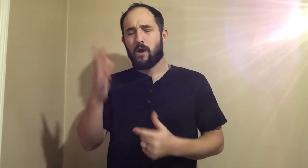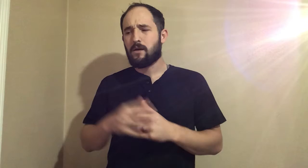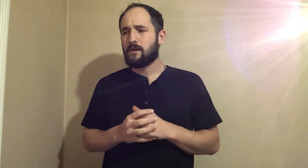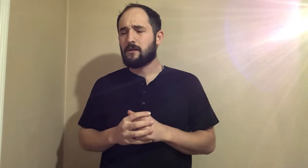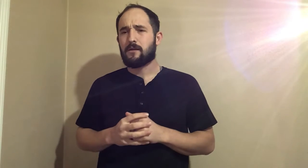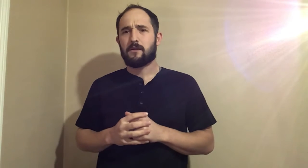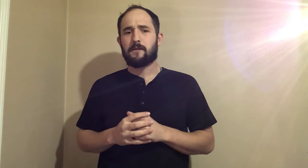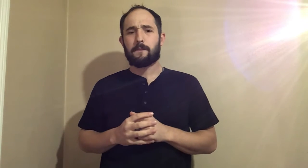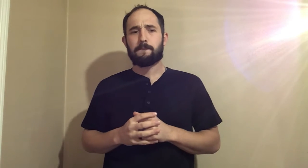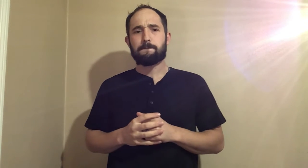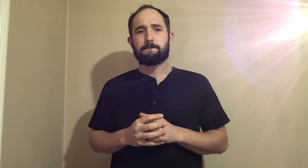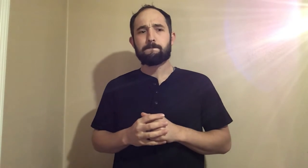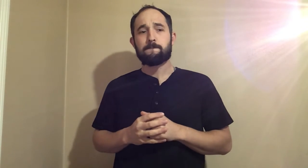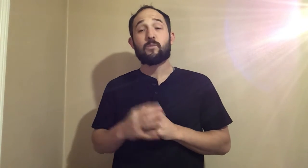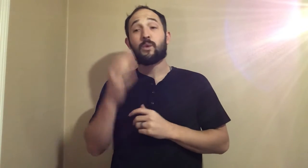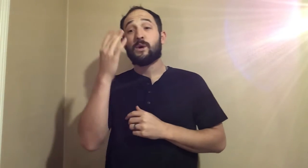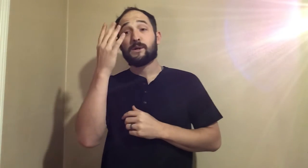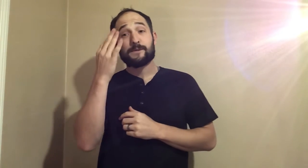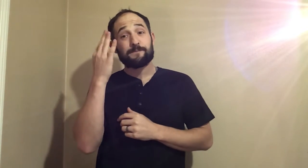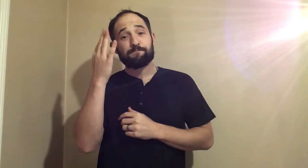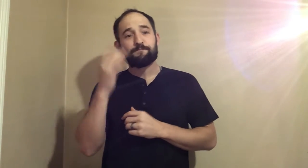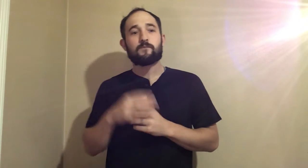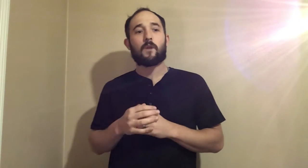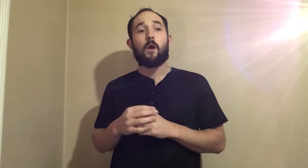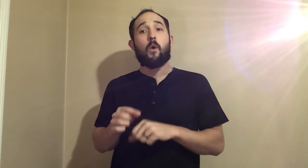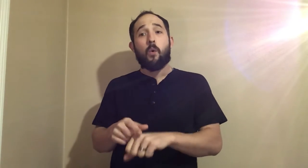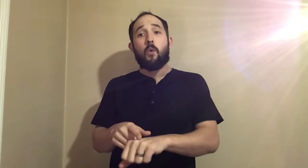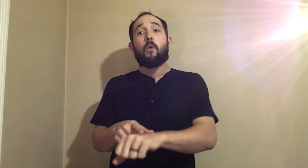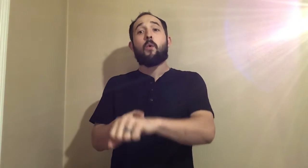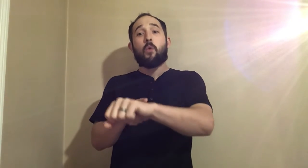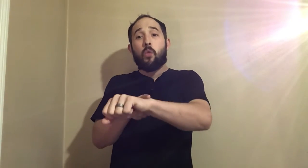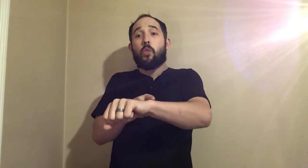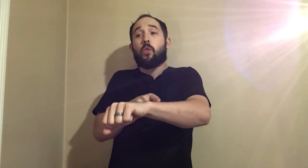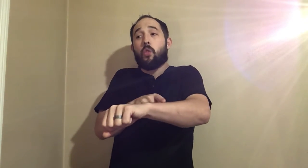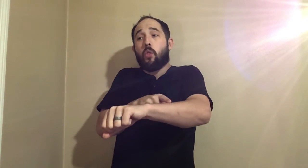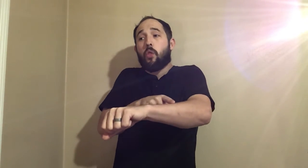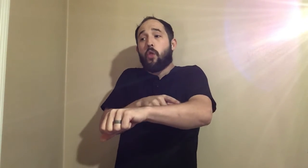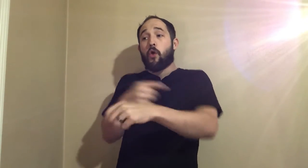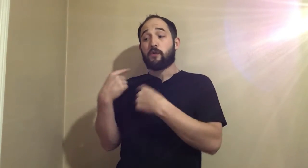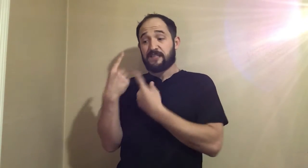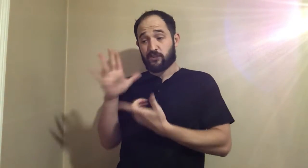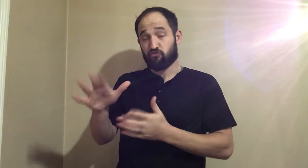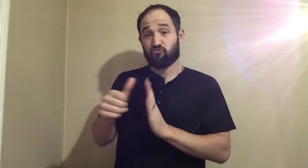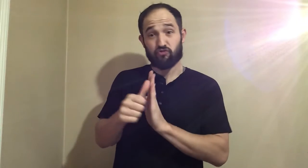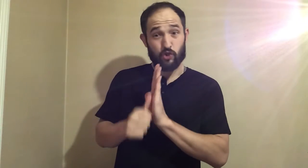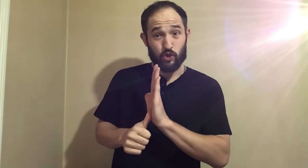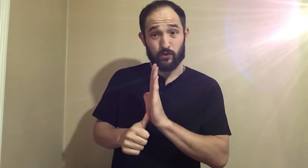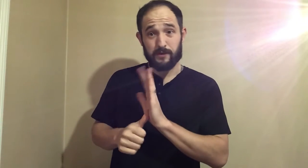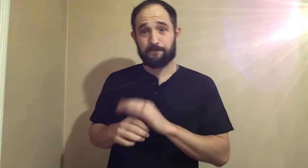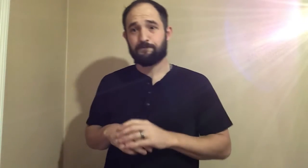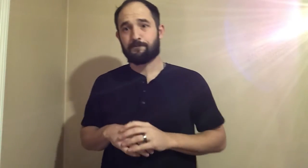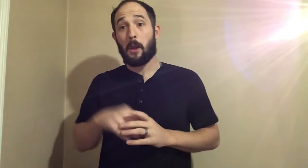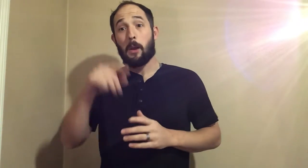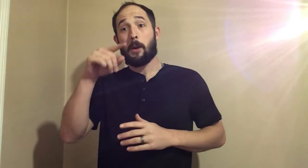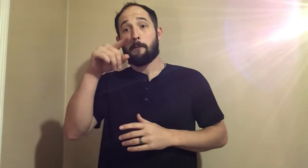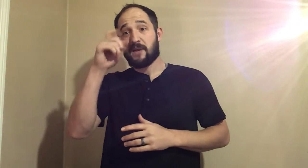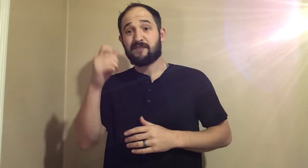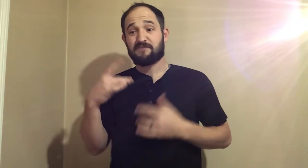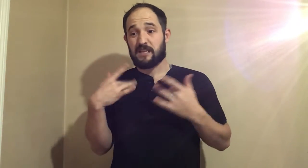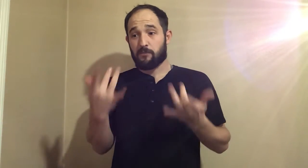Consider the length of time that it's been since her surgery, because gradually we wean people